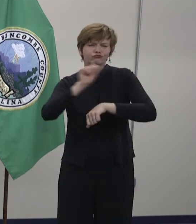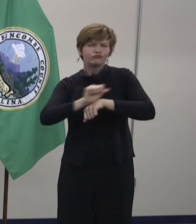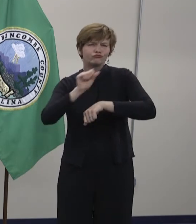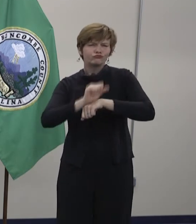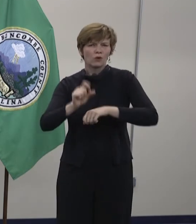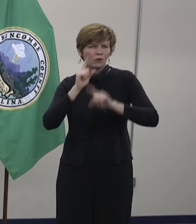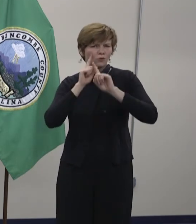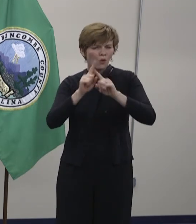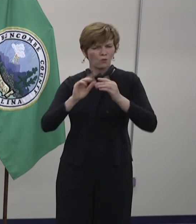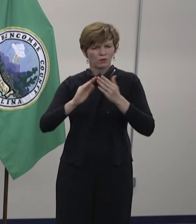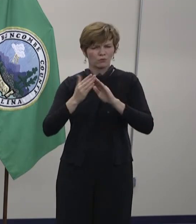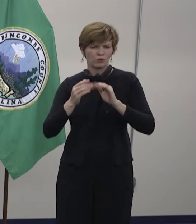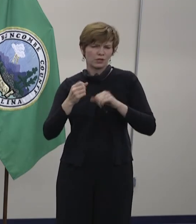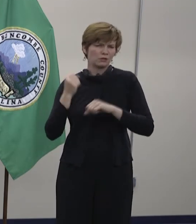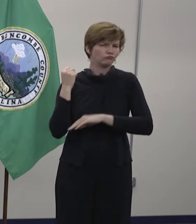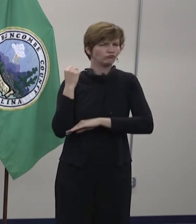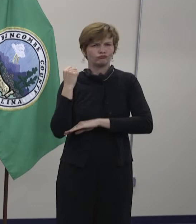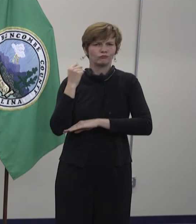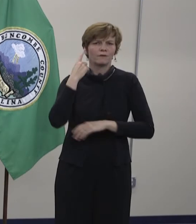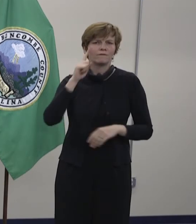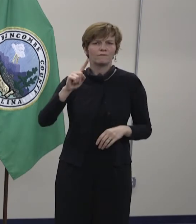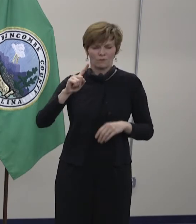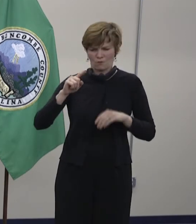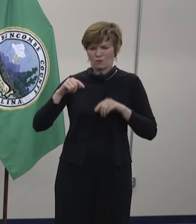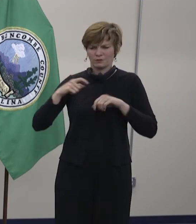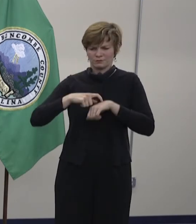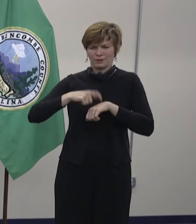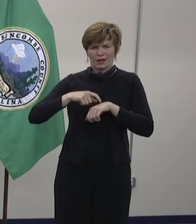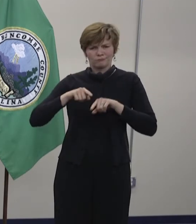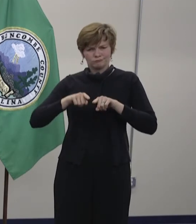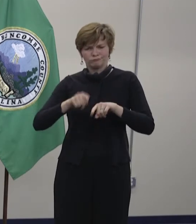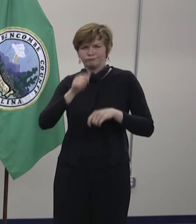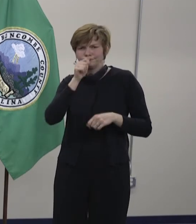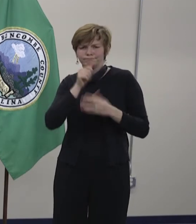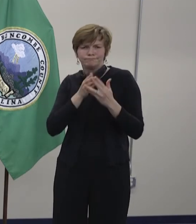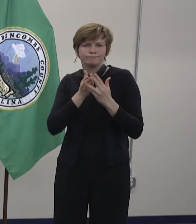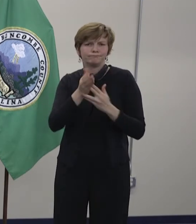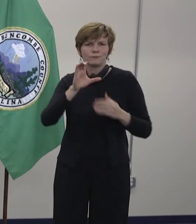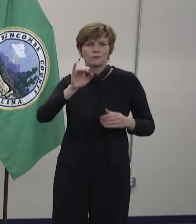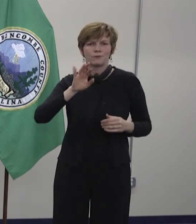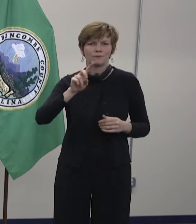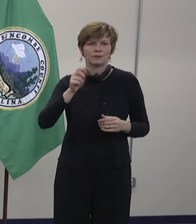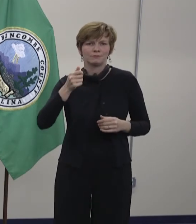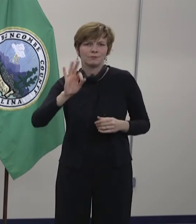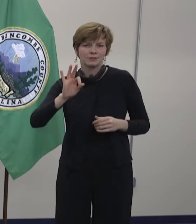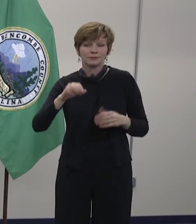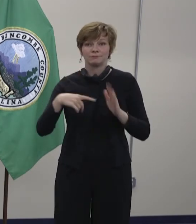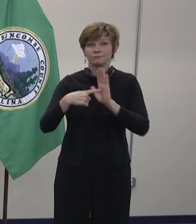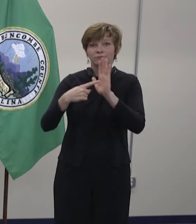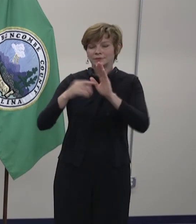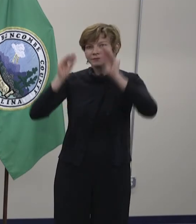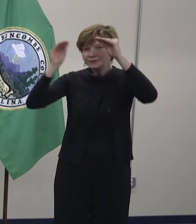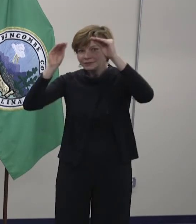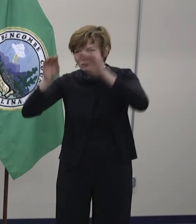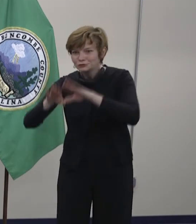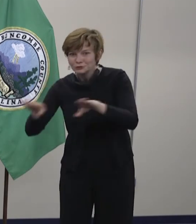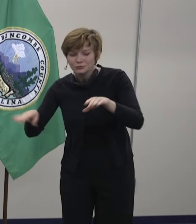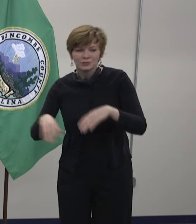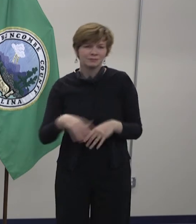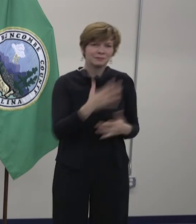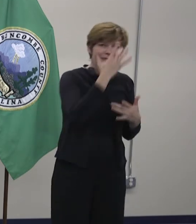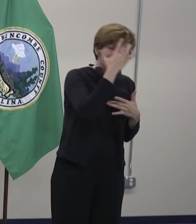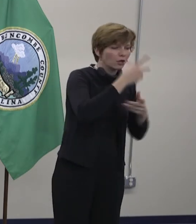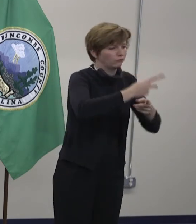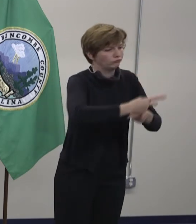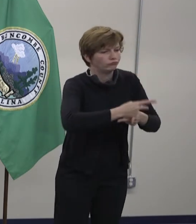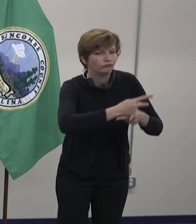during COVID-19. They have educated children, cared for the sick, and continue to ensure that